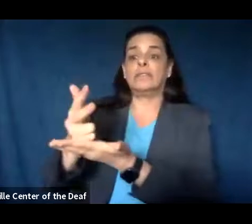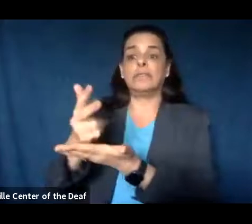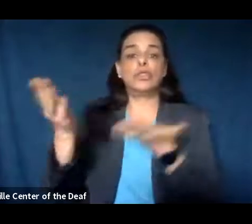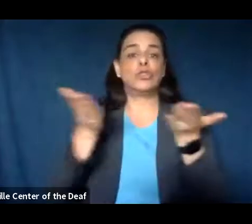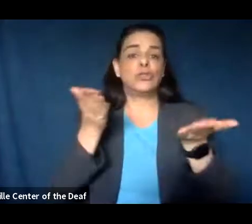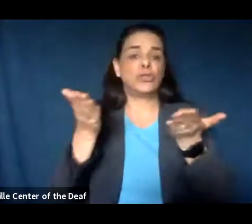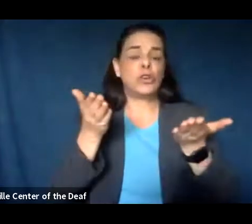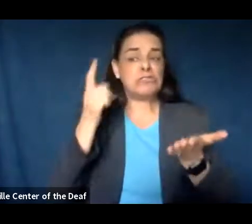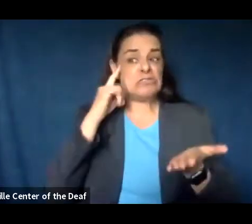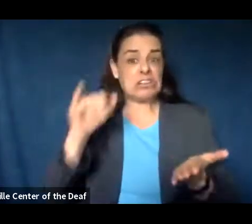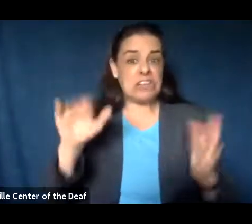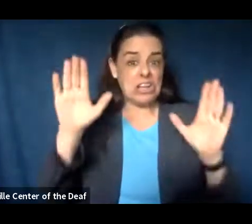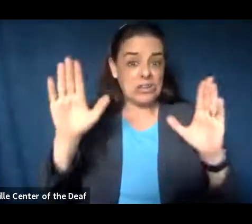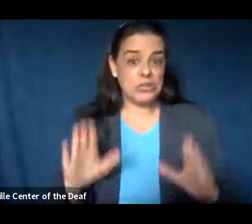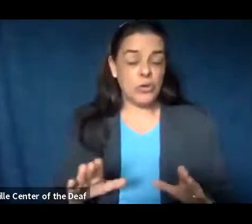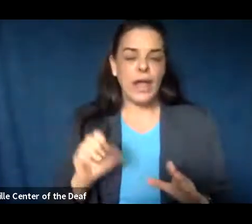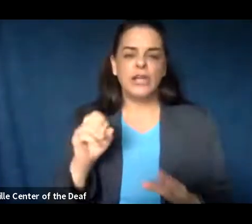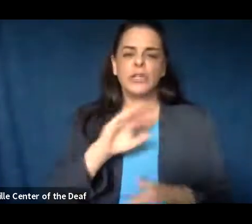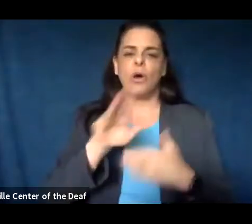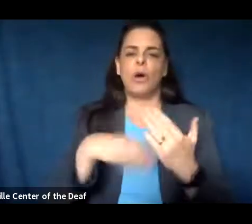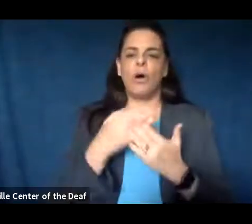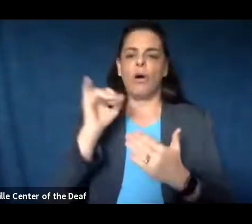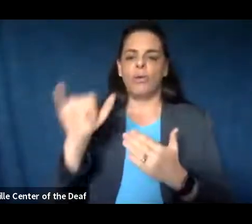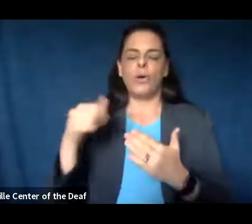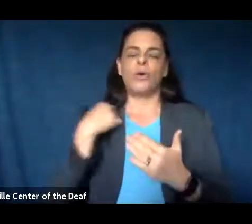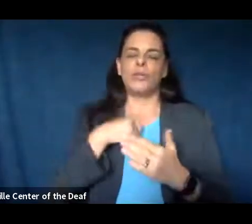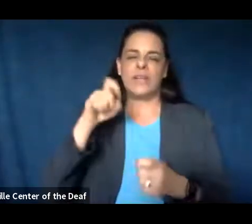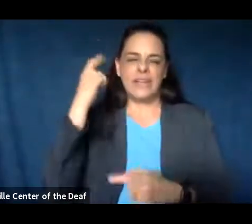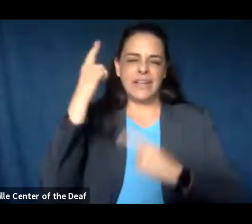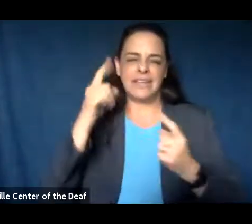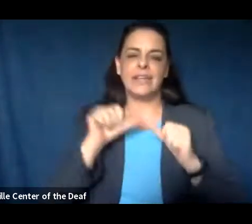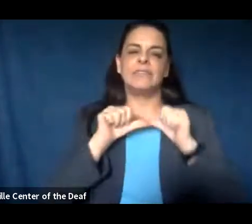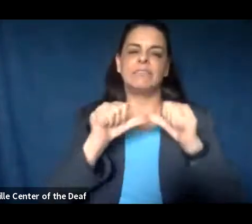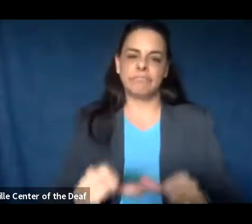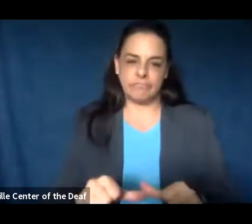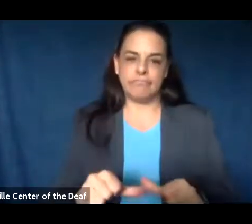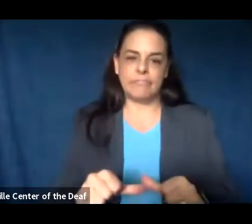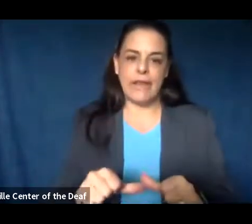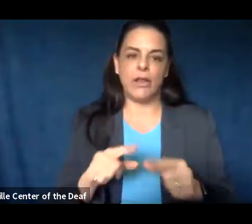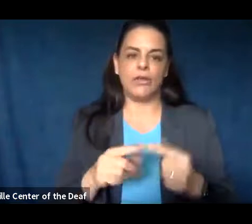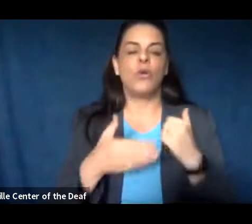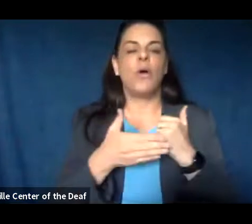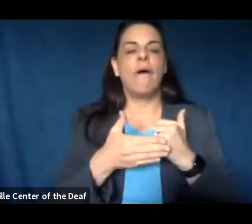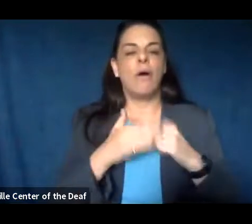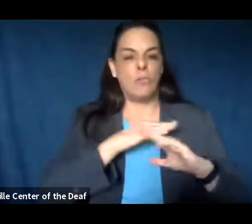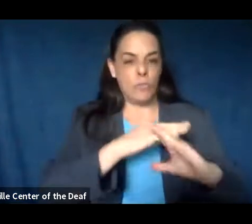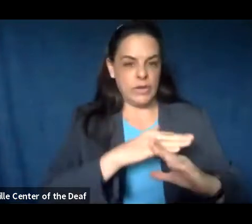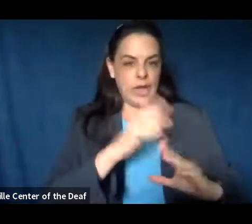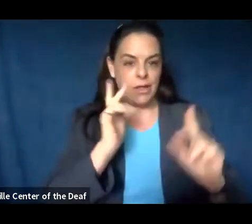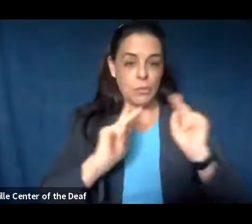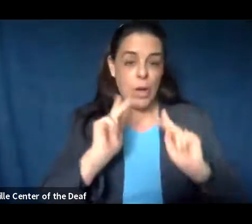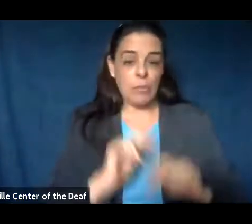fabulous. All of those things, we need to consider continuing to use those to protect the public.